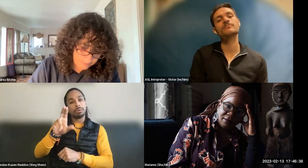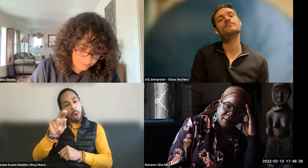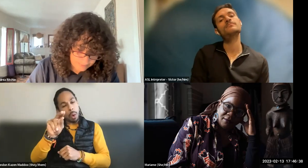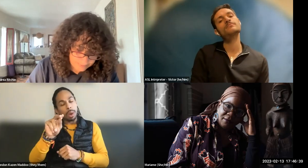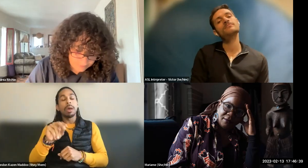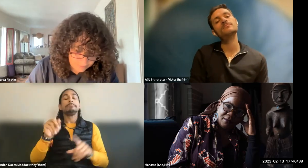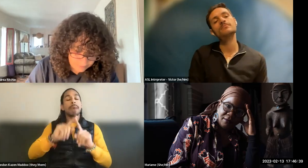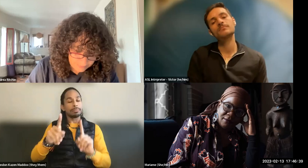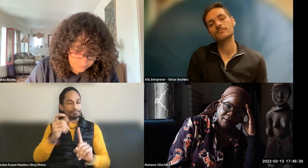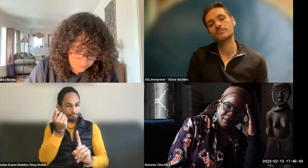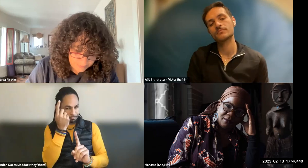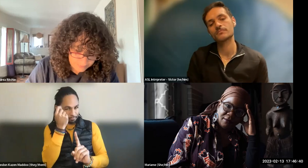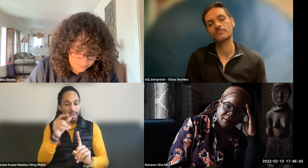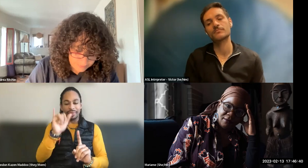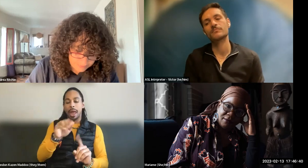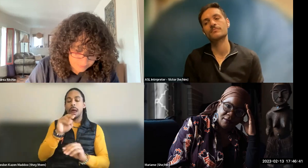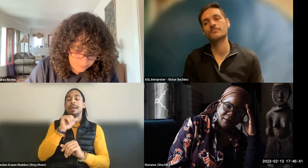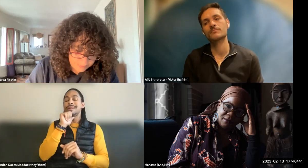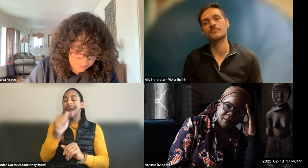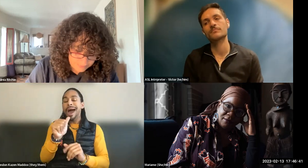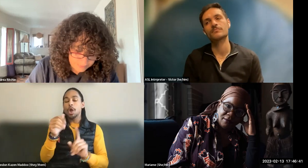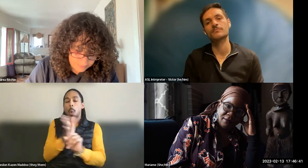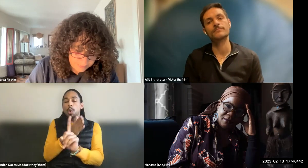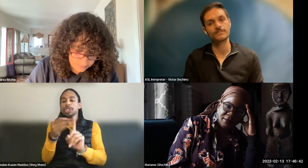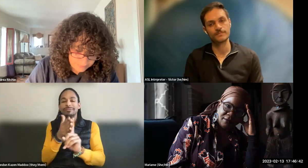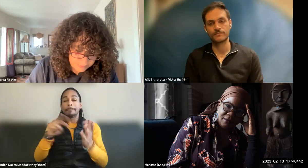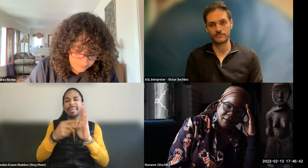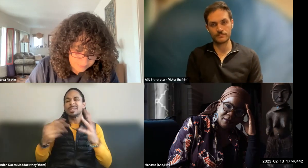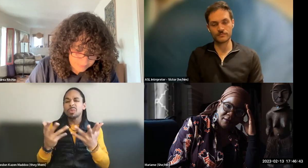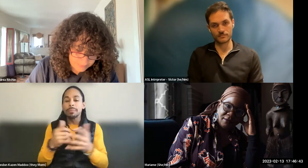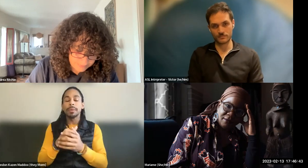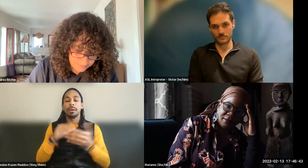non-coercive supposed element would be like community engagement.